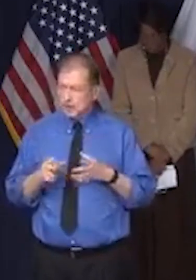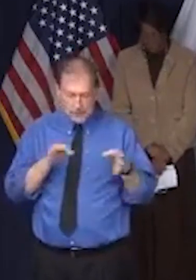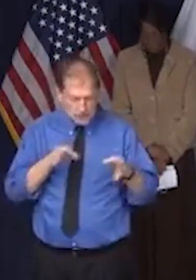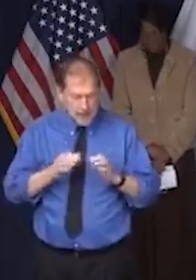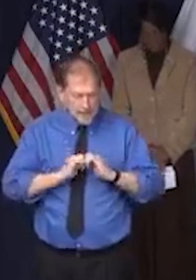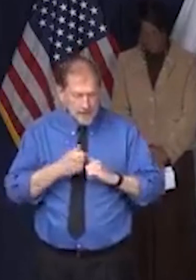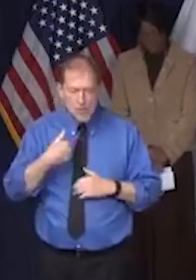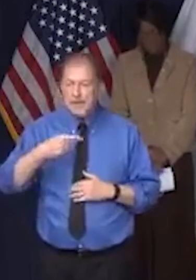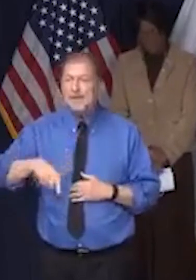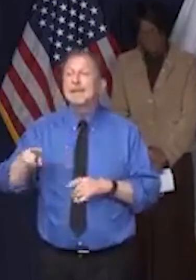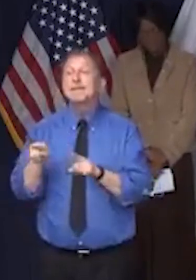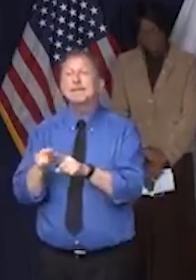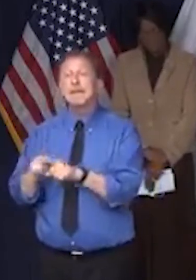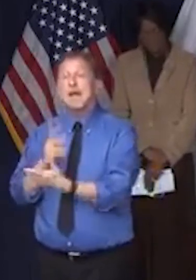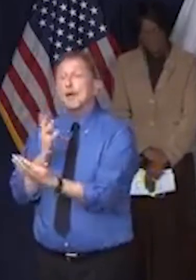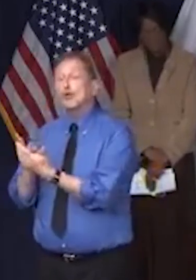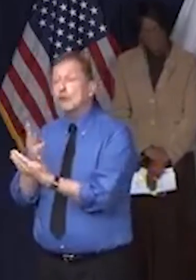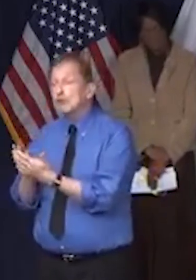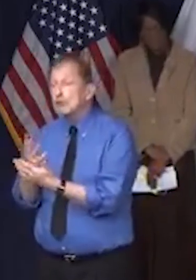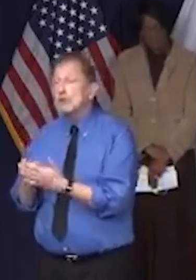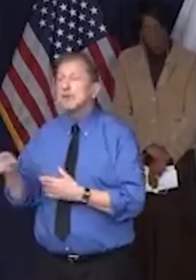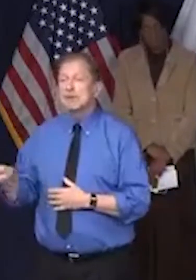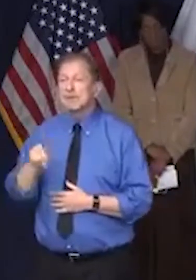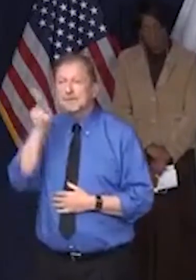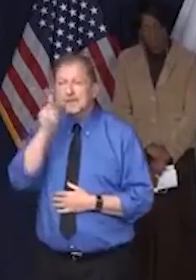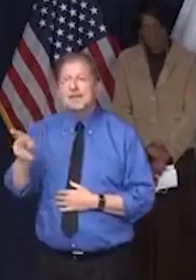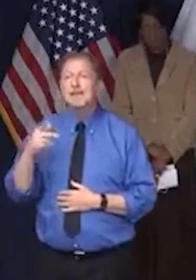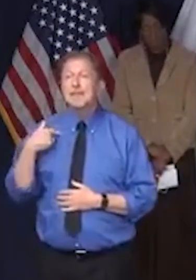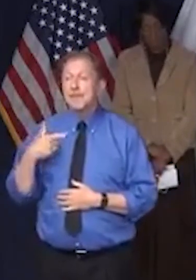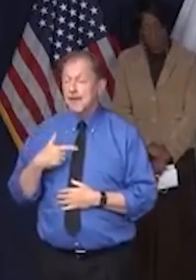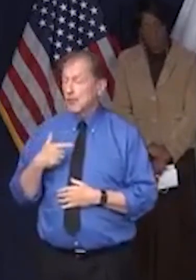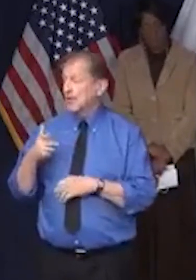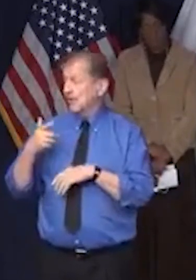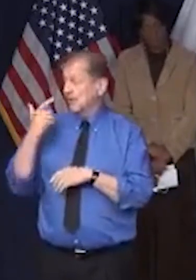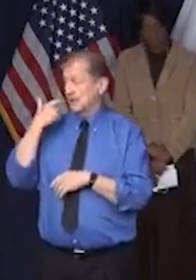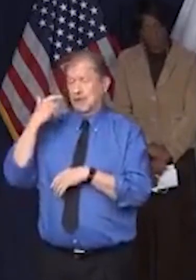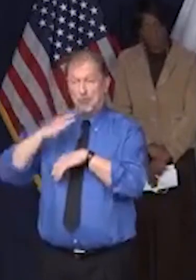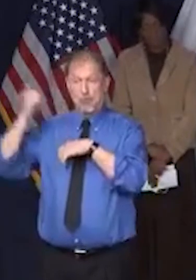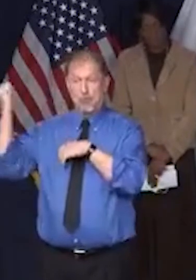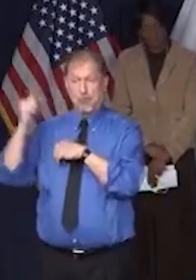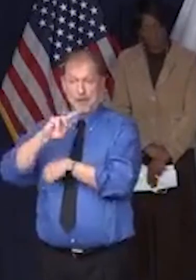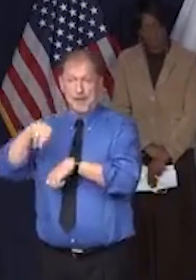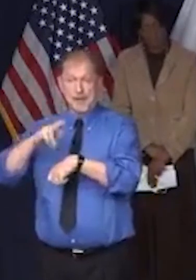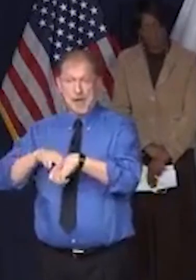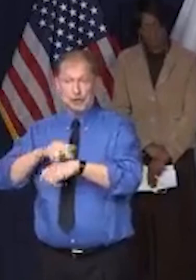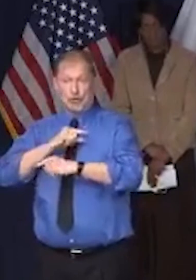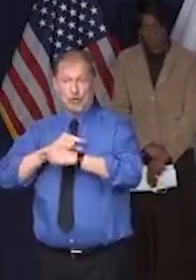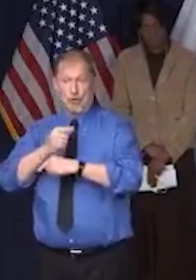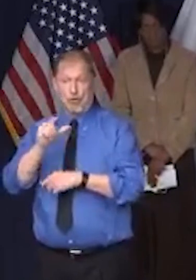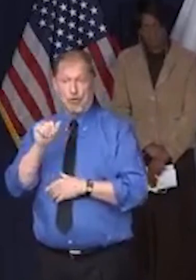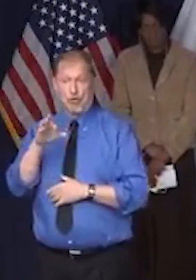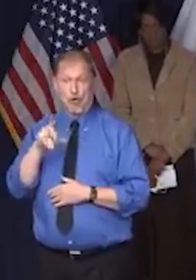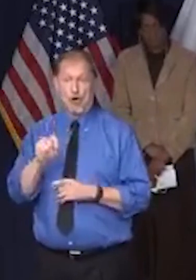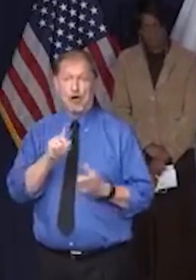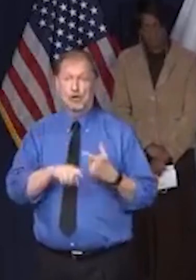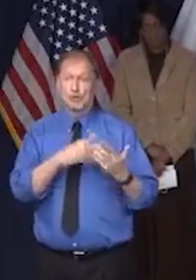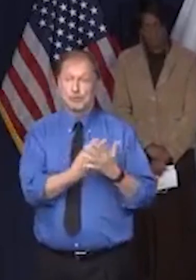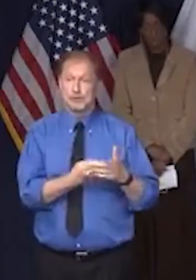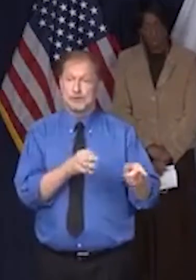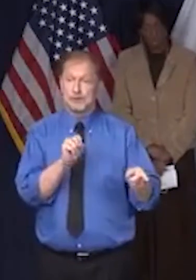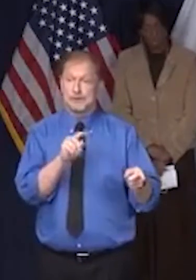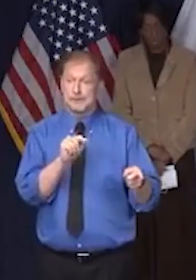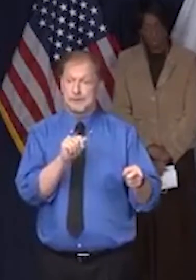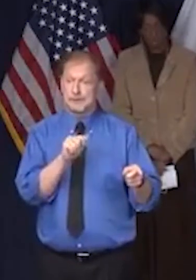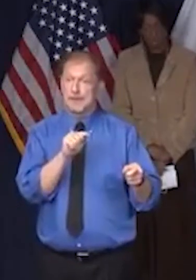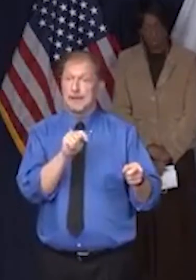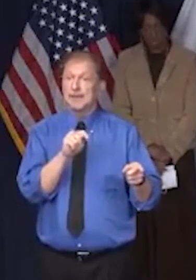thing for a correctional institution. You've seen that we brought the National Guard in to Stateville. We're looking at other